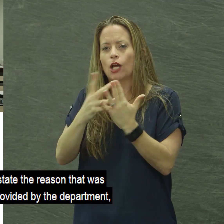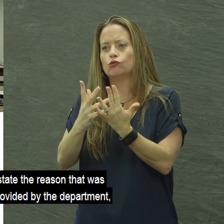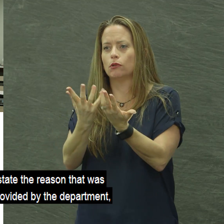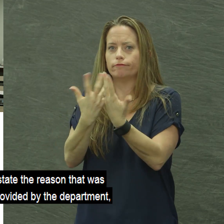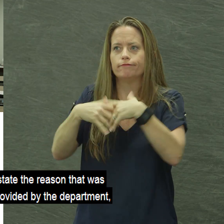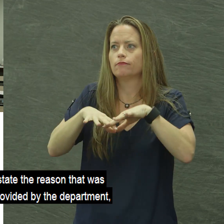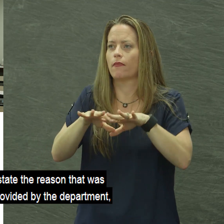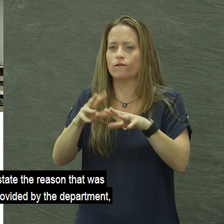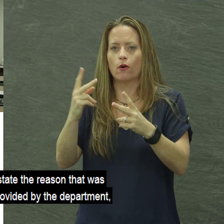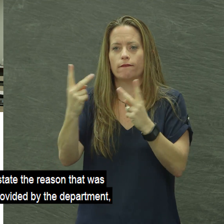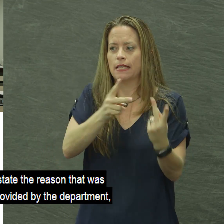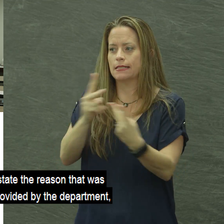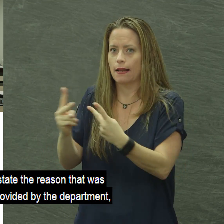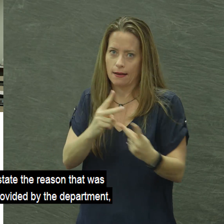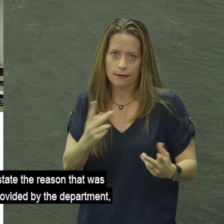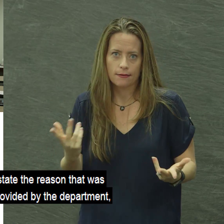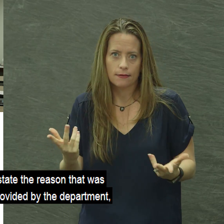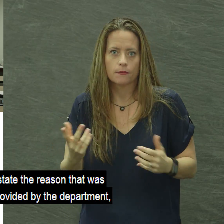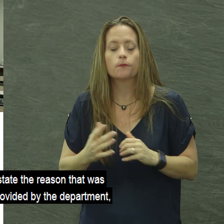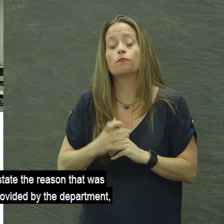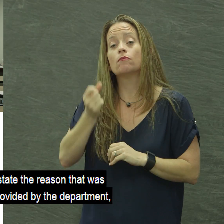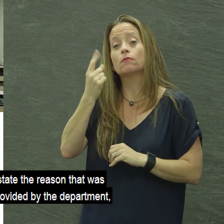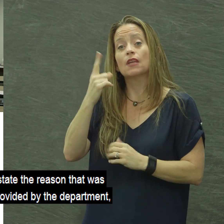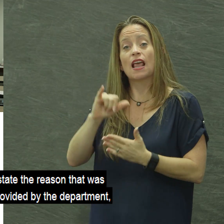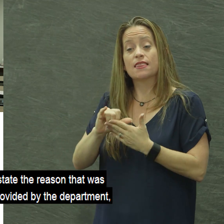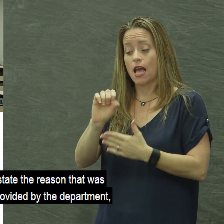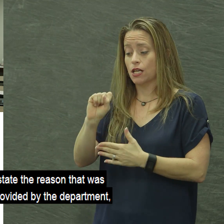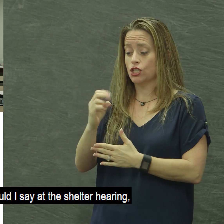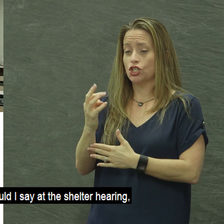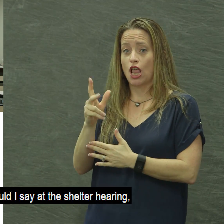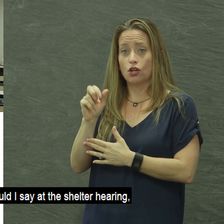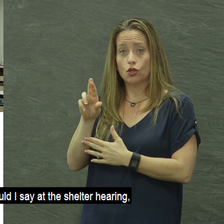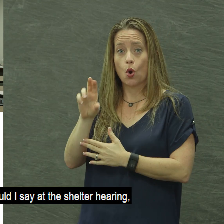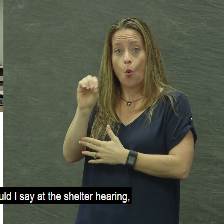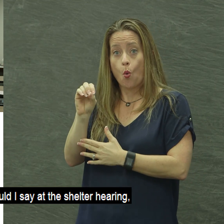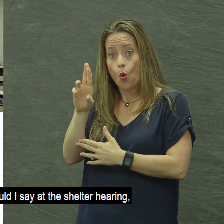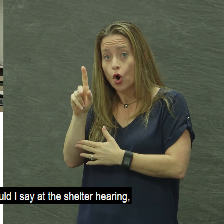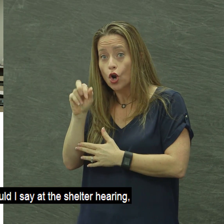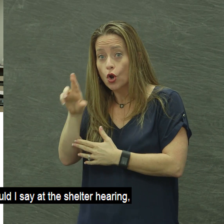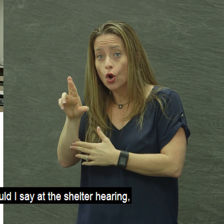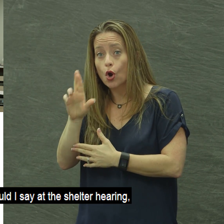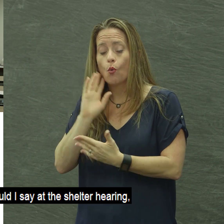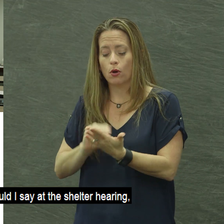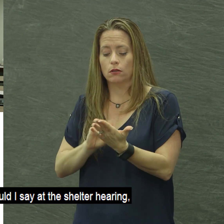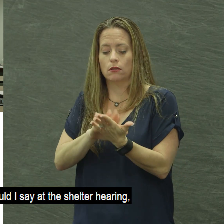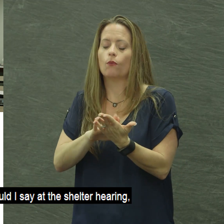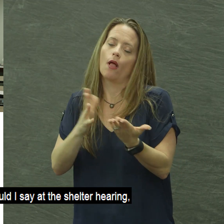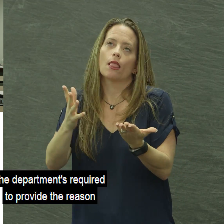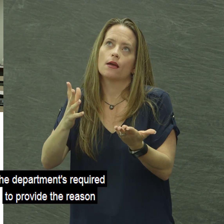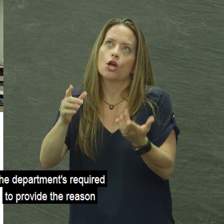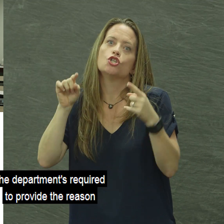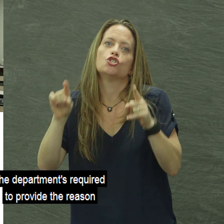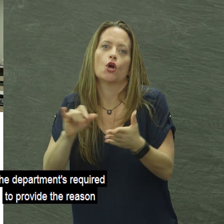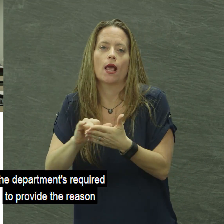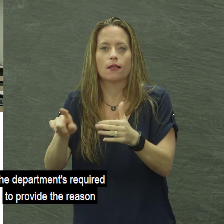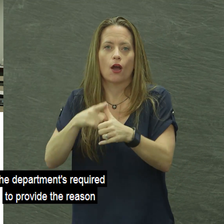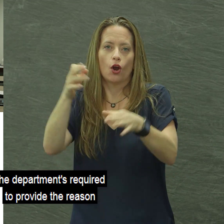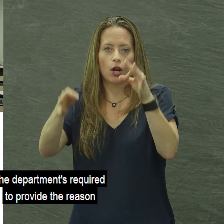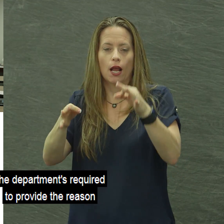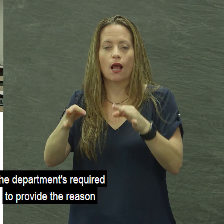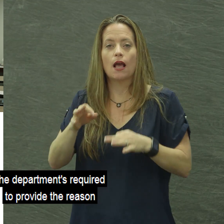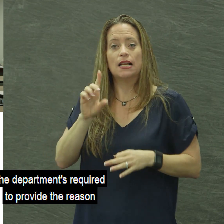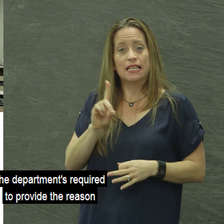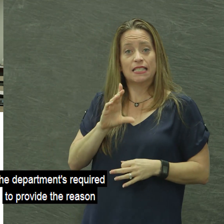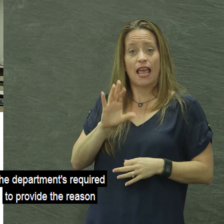state the reason that was provided by the department, or should I say at the shelter hearing, the department's